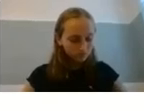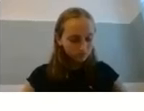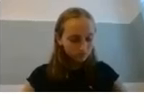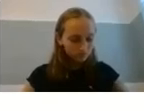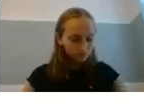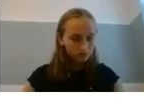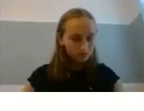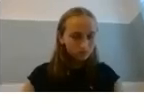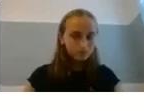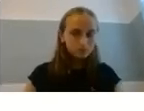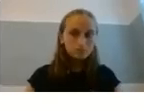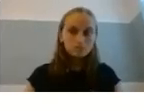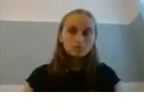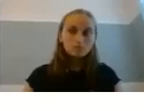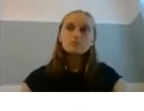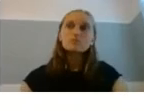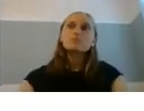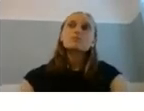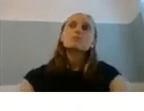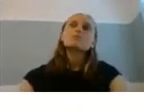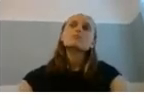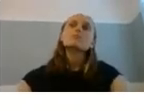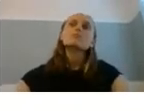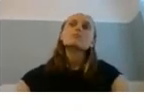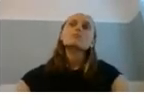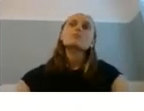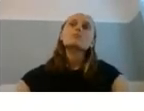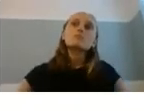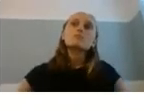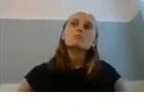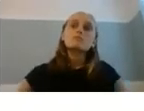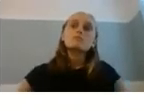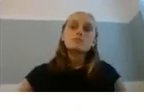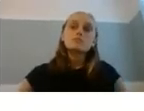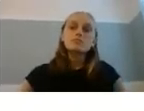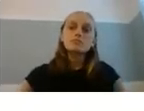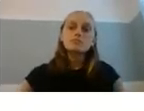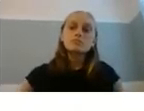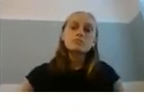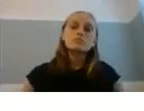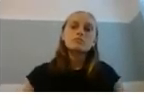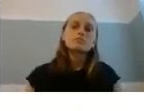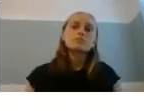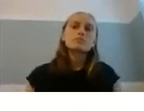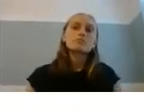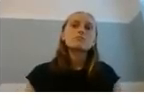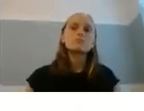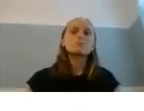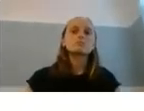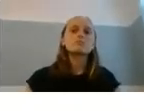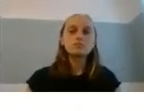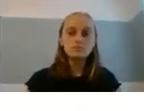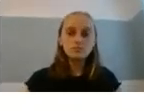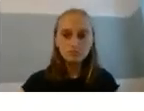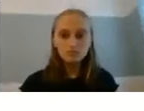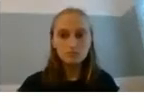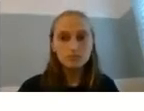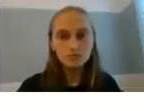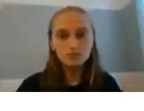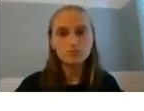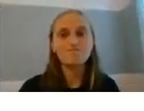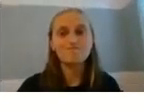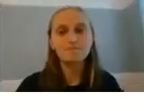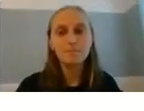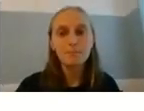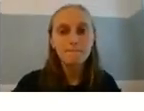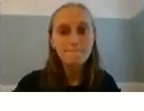purpose of reducing frustration and enhancing communication among babies and young kids however baby sign isn't an official recognized language